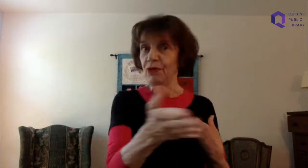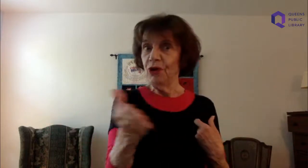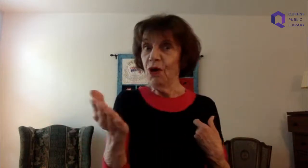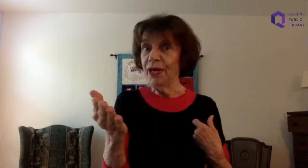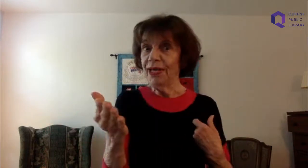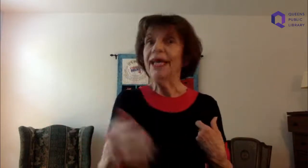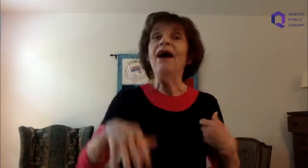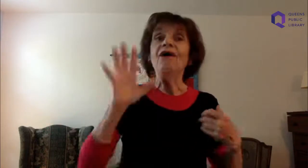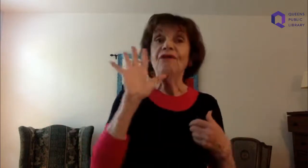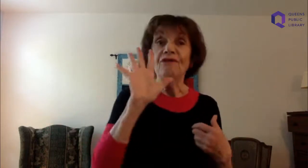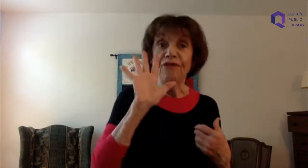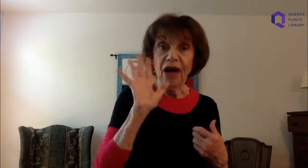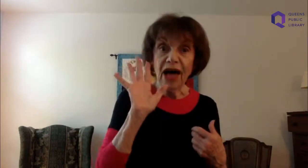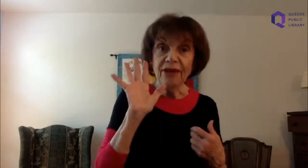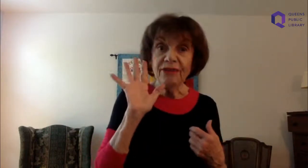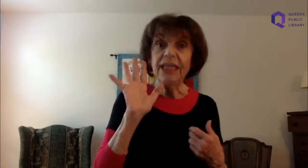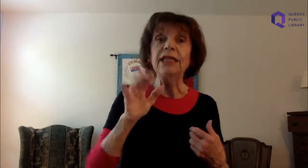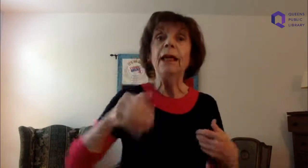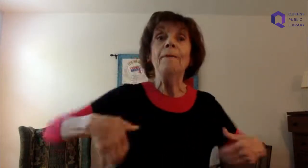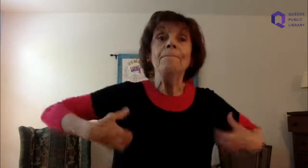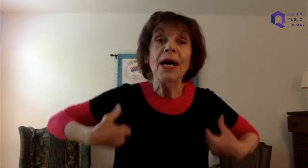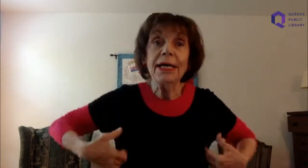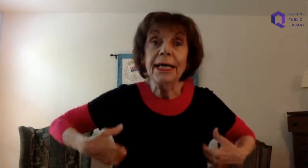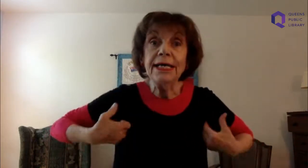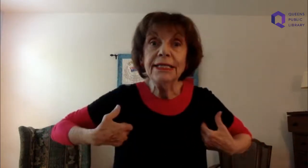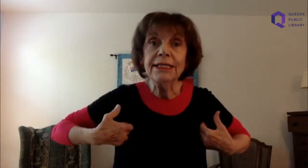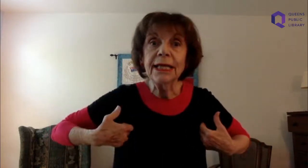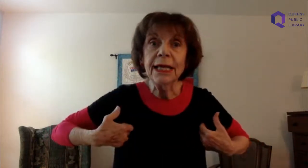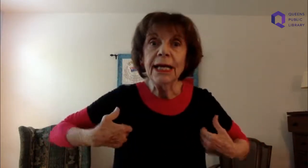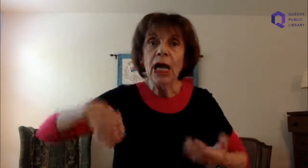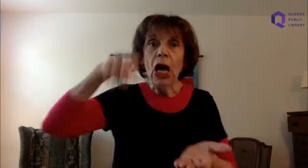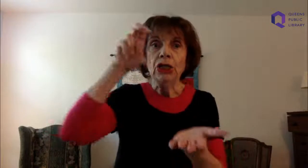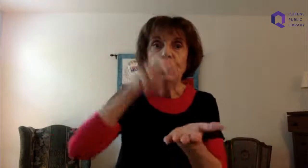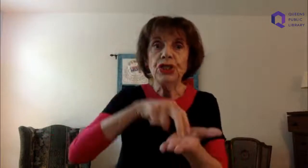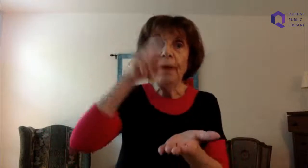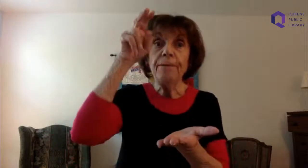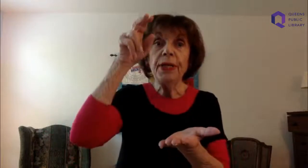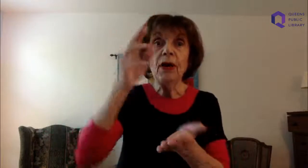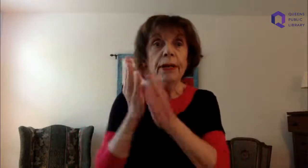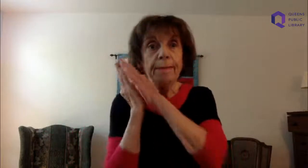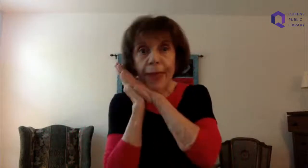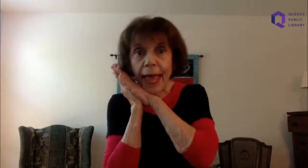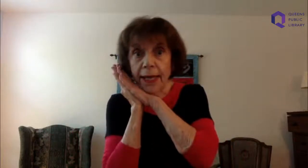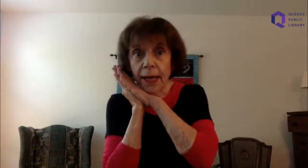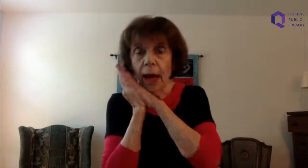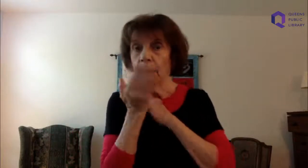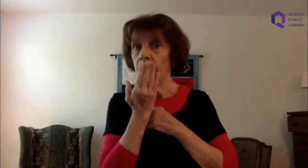Some of you know it. Five little monkeys jumping on a bed.